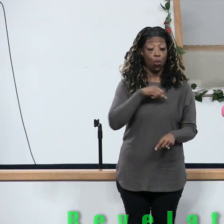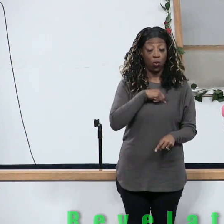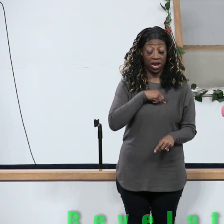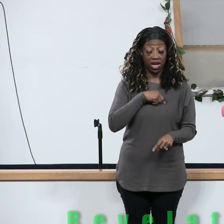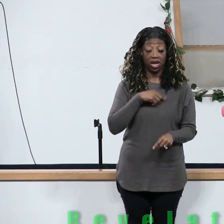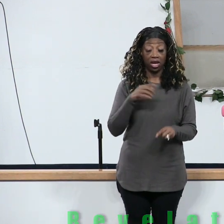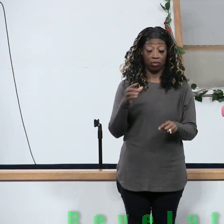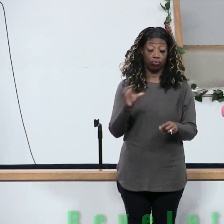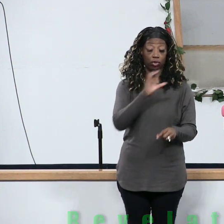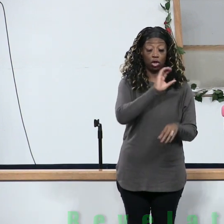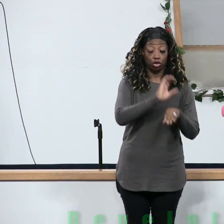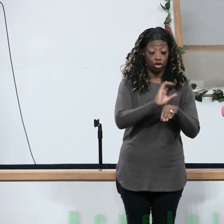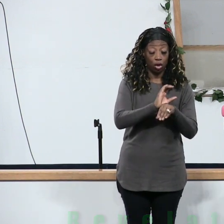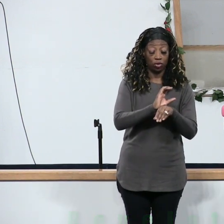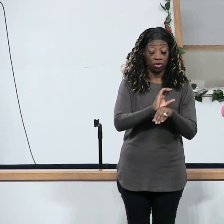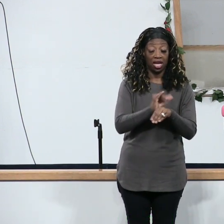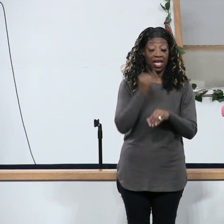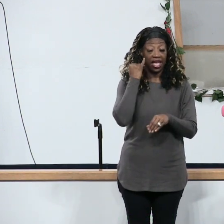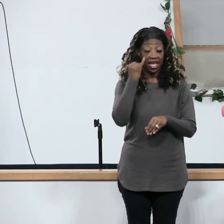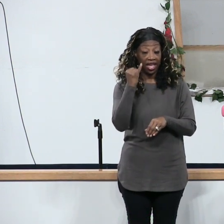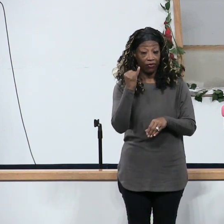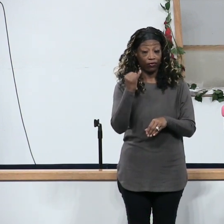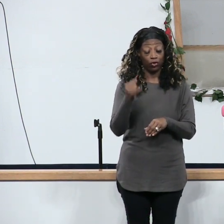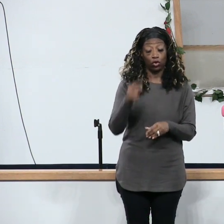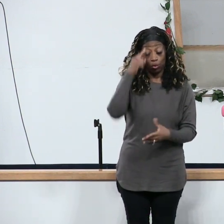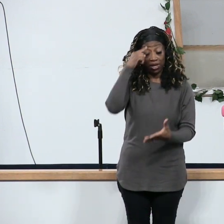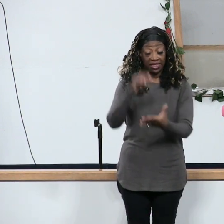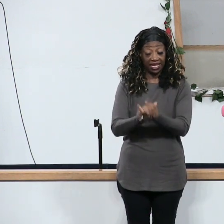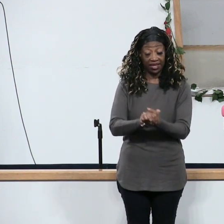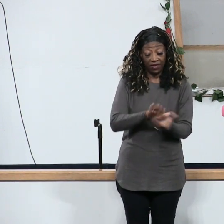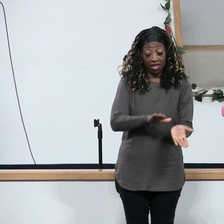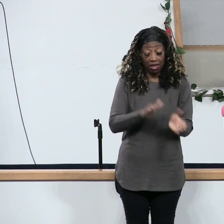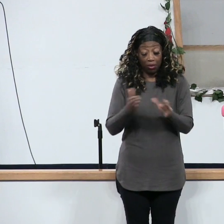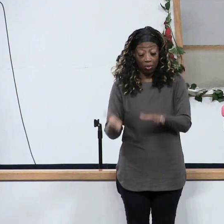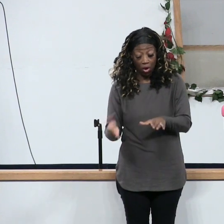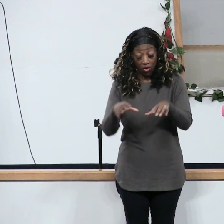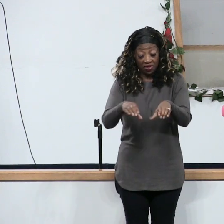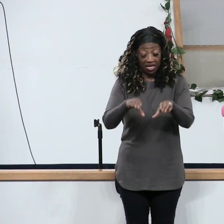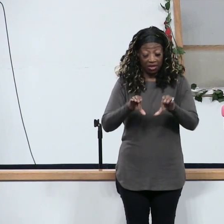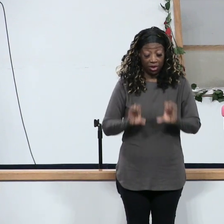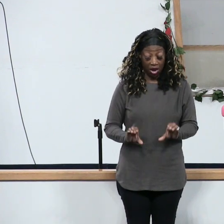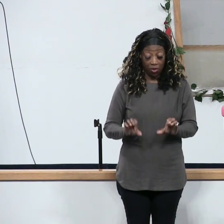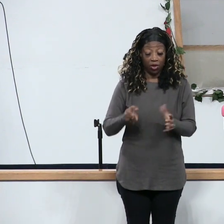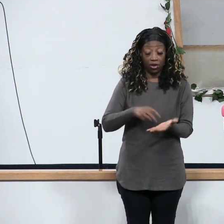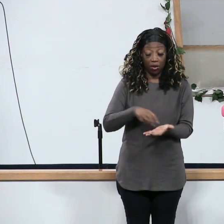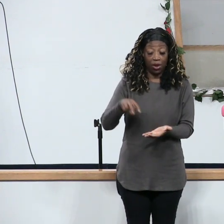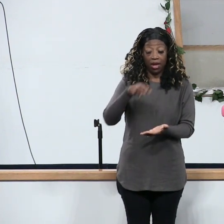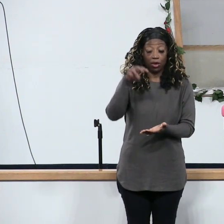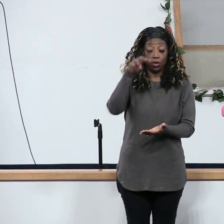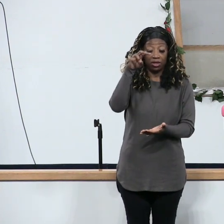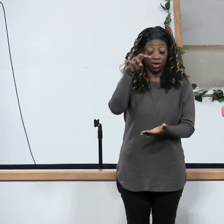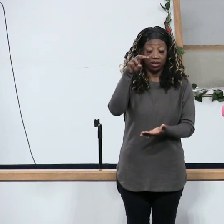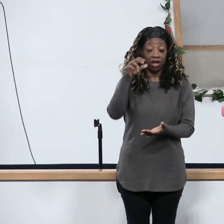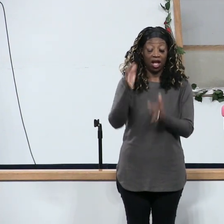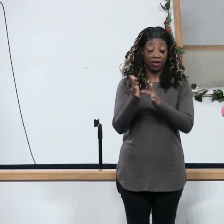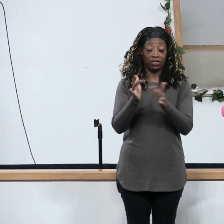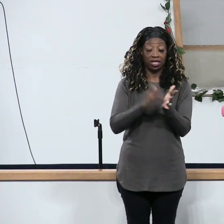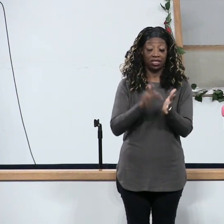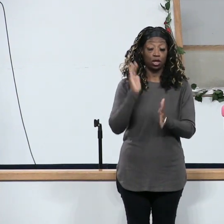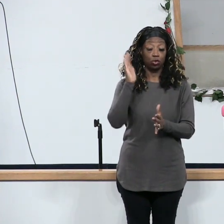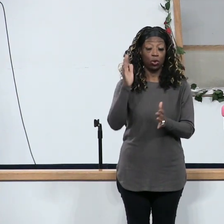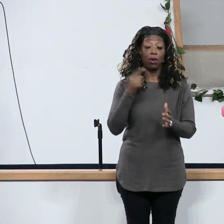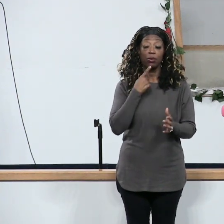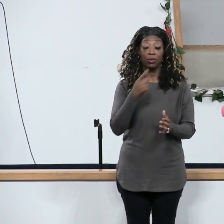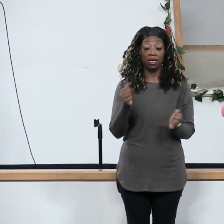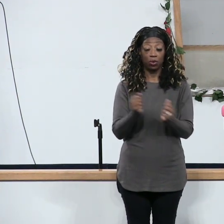death, burial, and bodily resurrection of Jesus, will be with him on earth as he starts his millennial